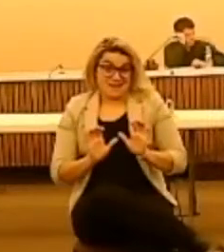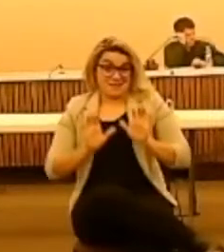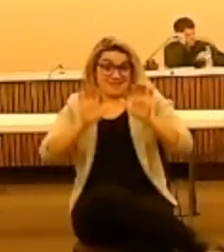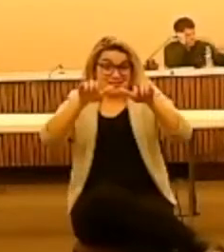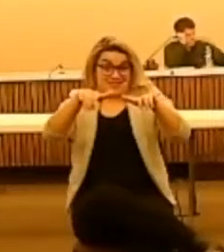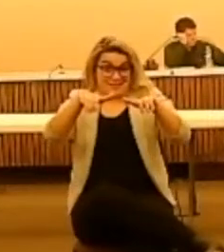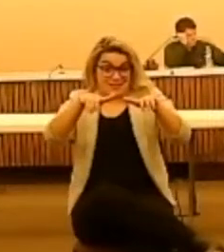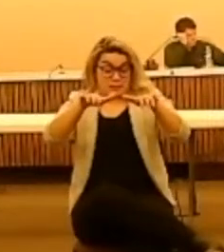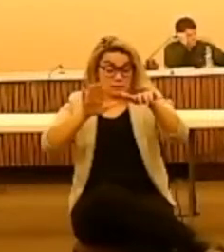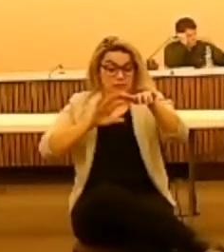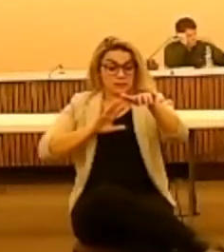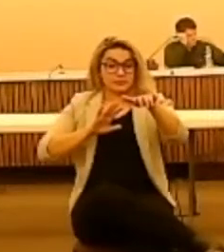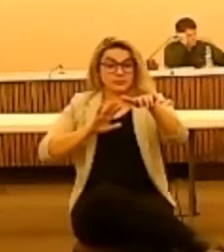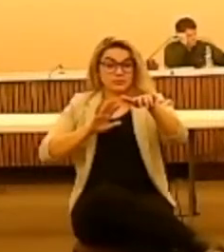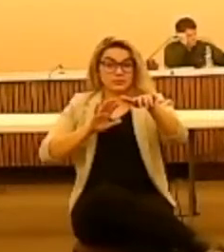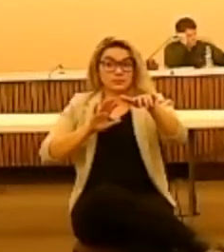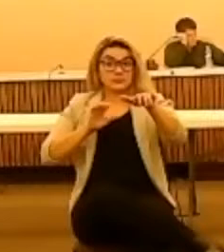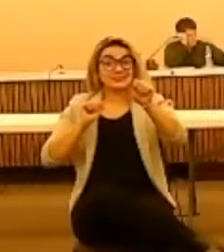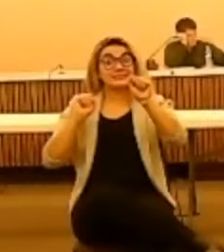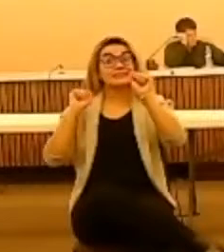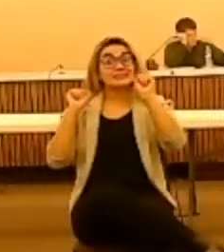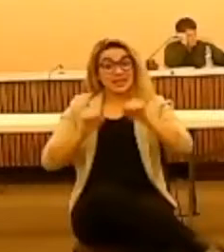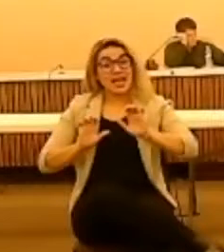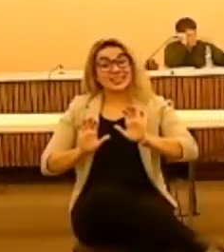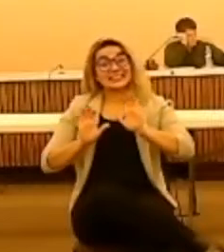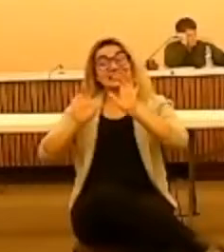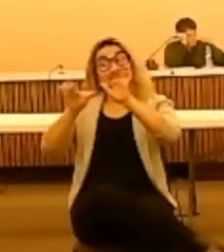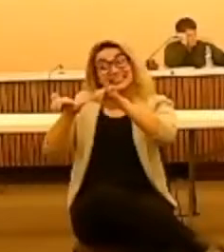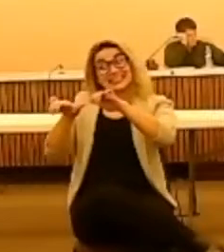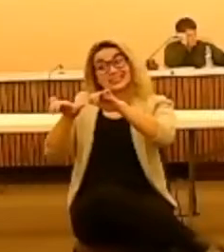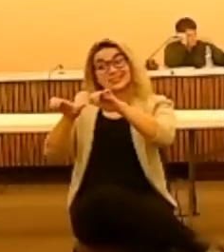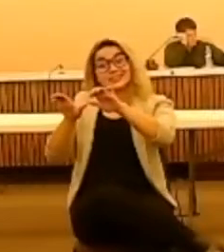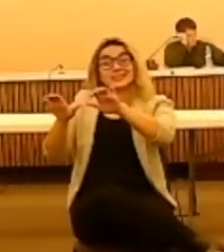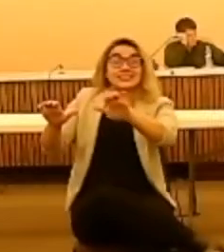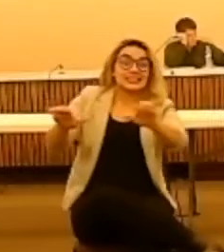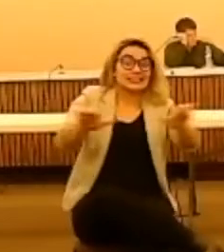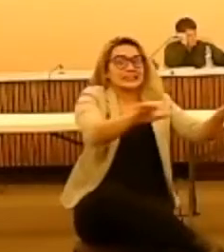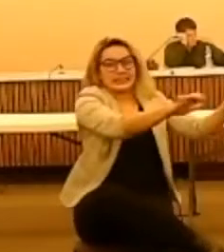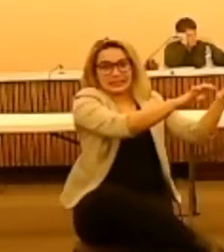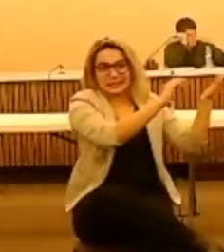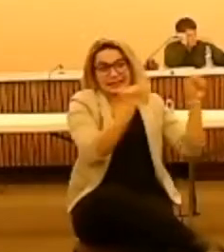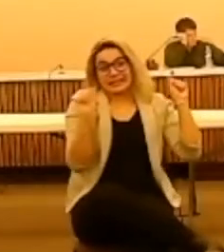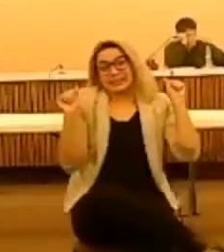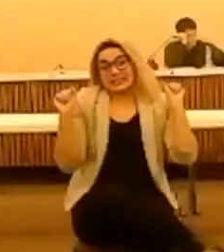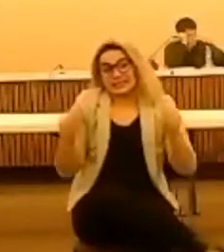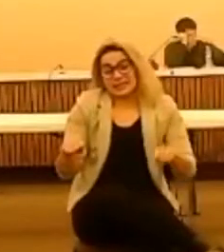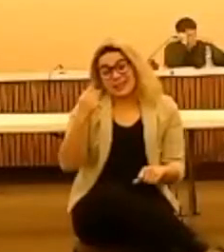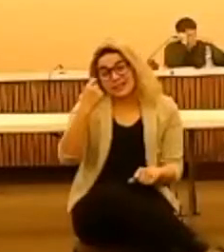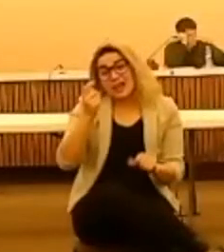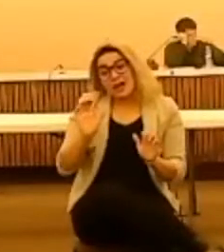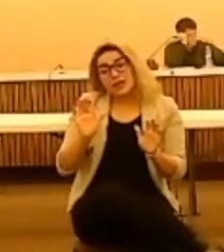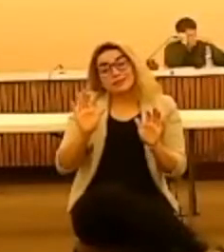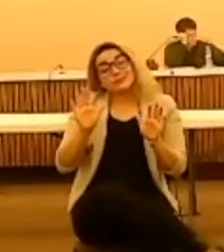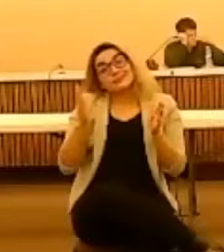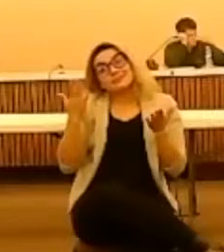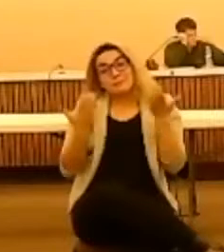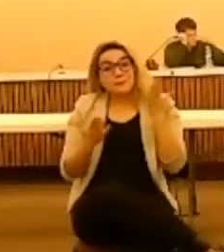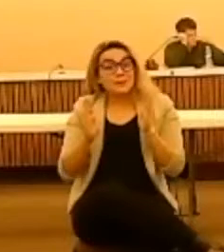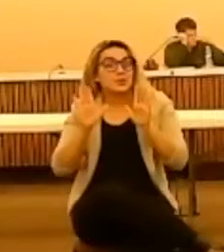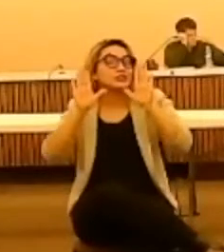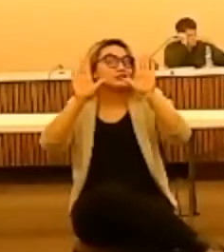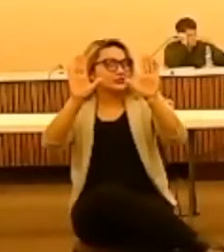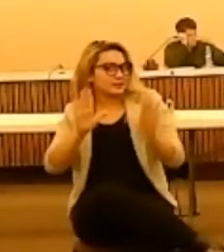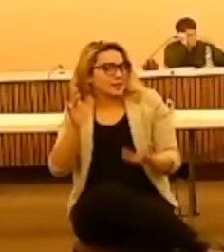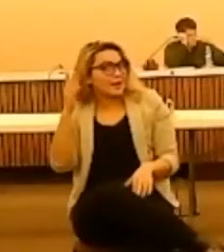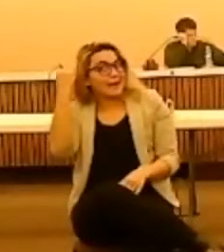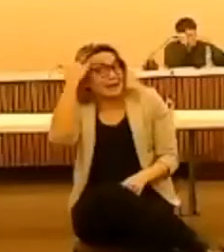is possible. The one thing I would warn is, as much as berms are great, you got to be a little bit careful about building them,